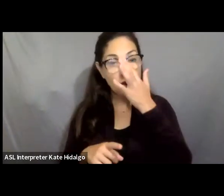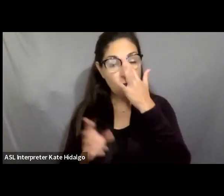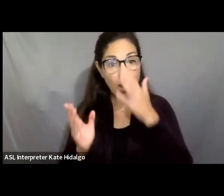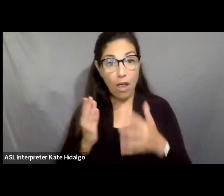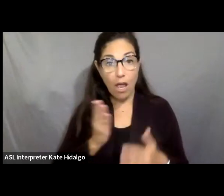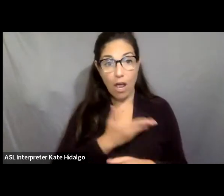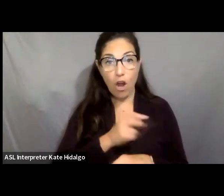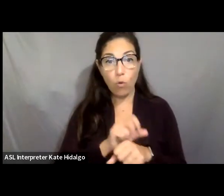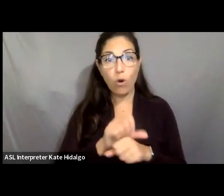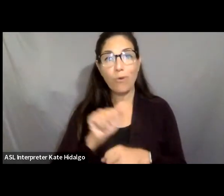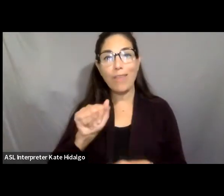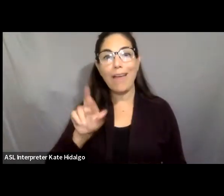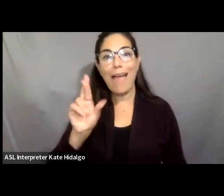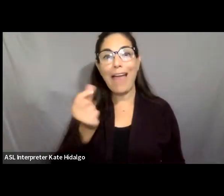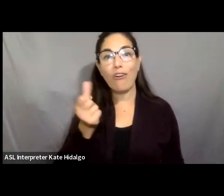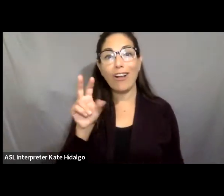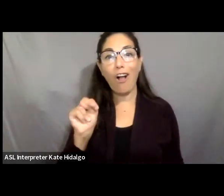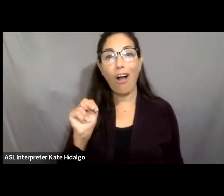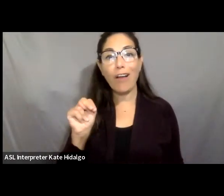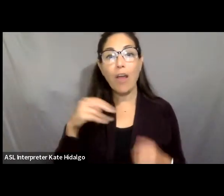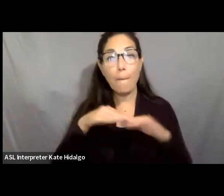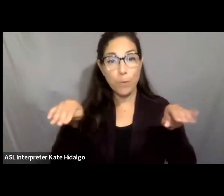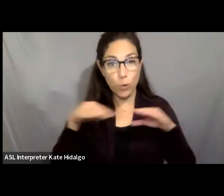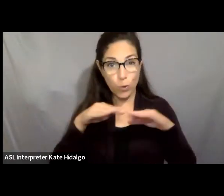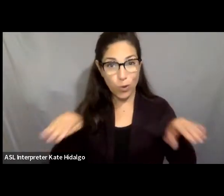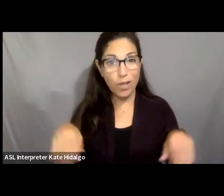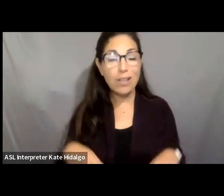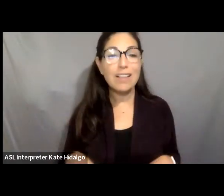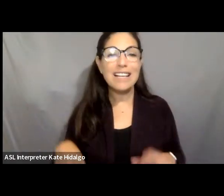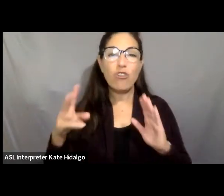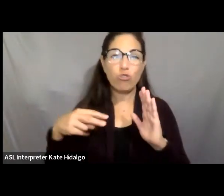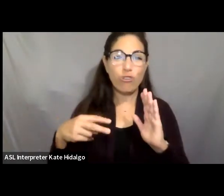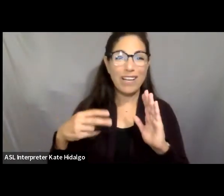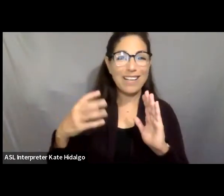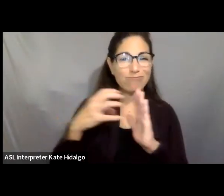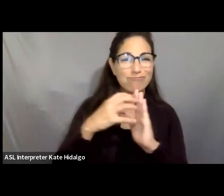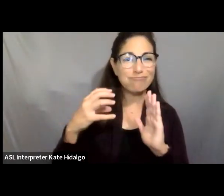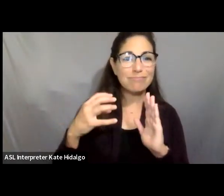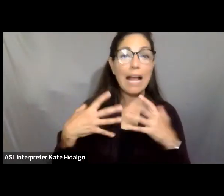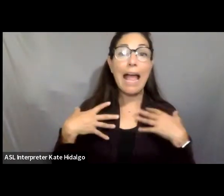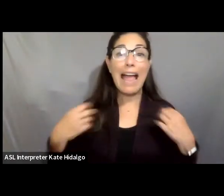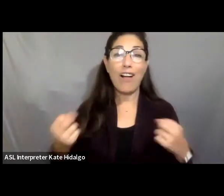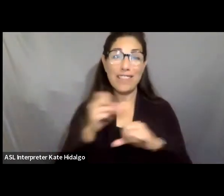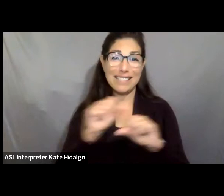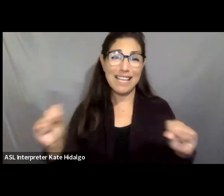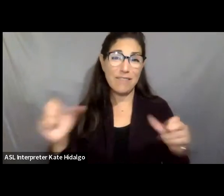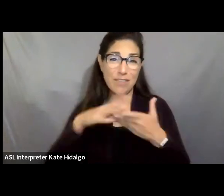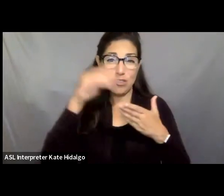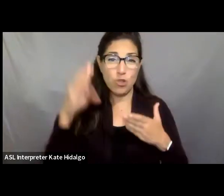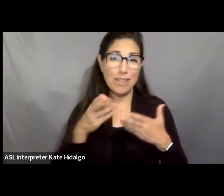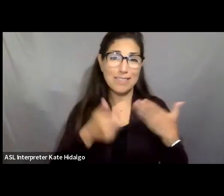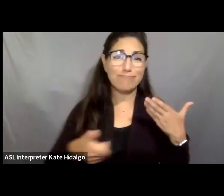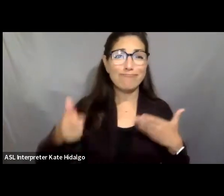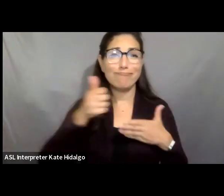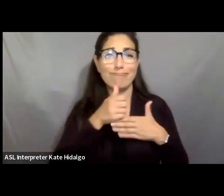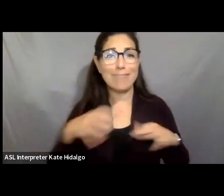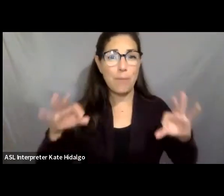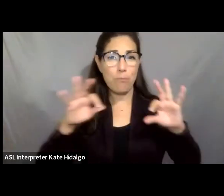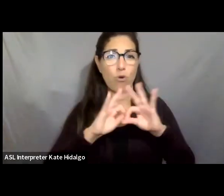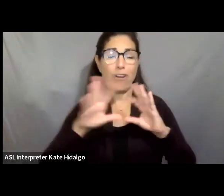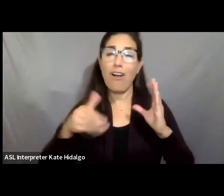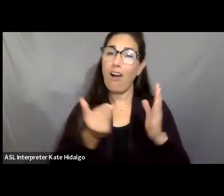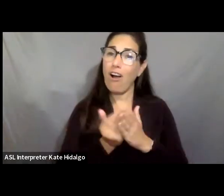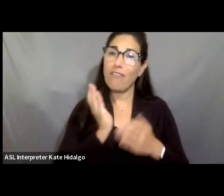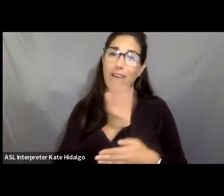regard to the Aragon pool. So I'm going to read a little bit here. The health and safety of our students is at the forefront of all of our